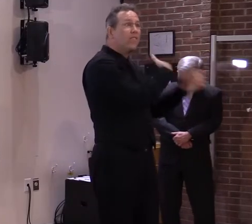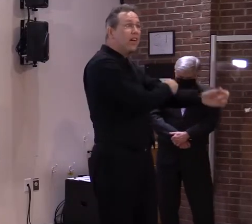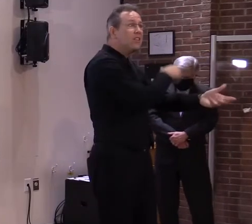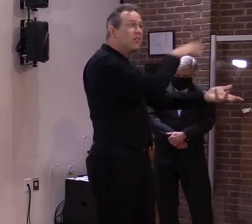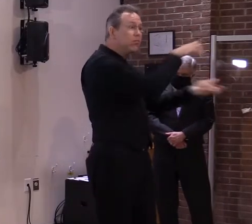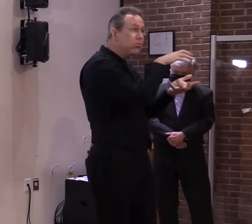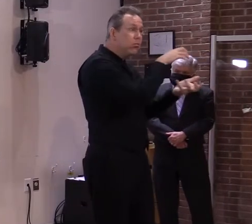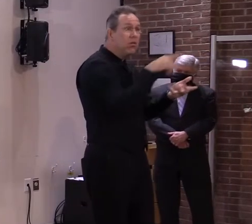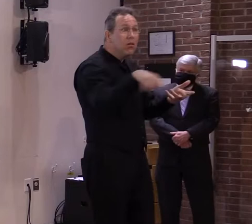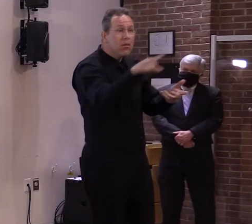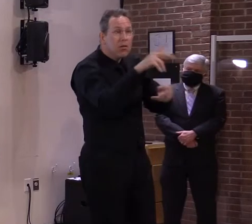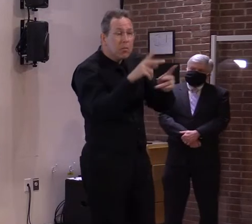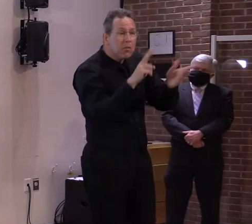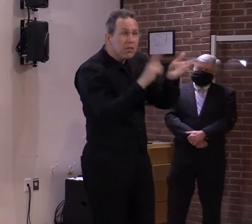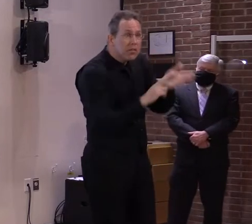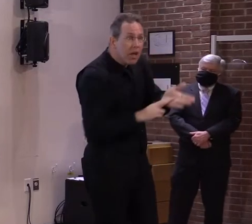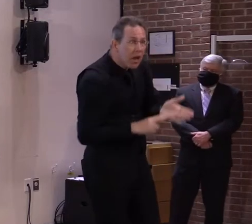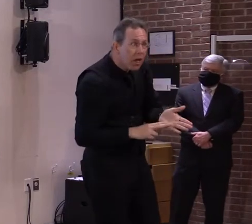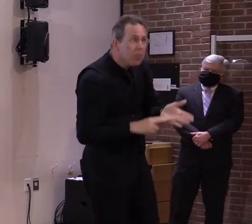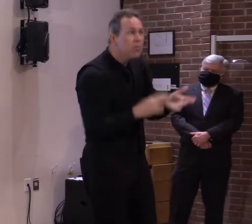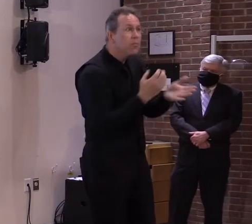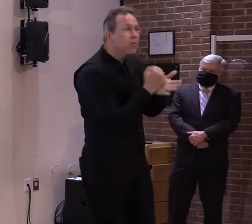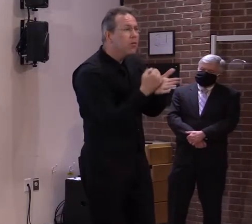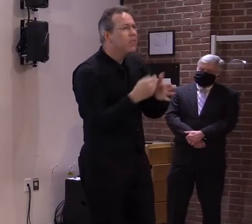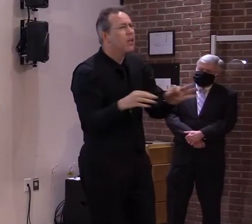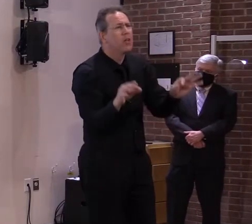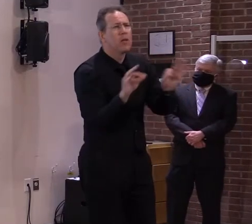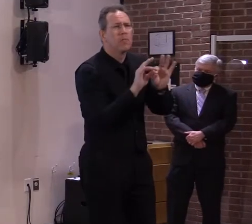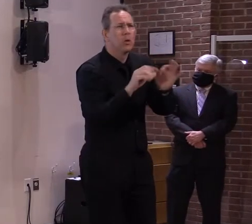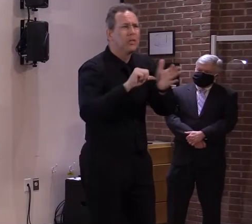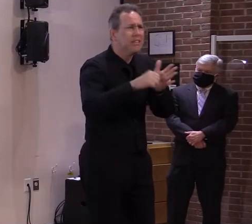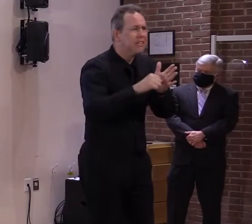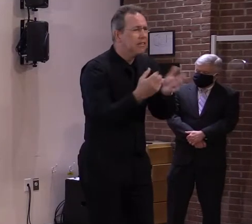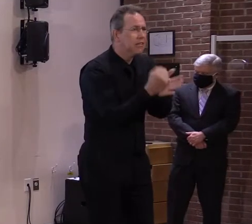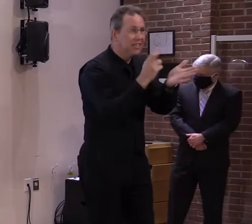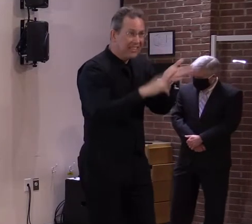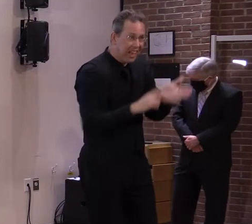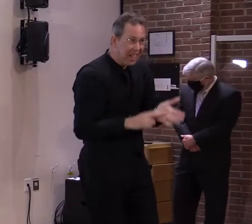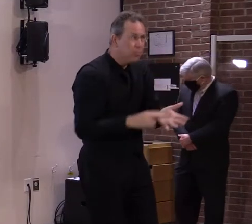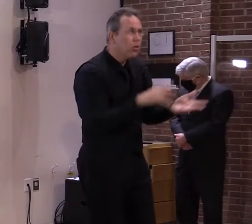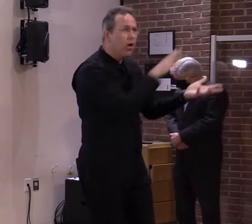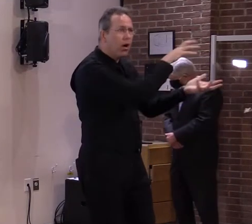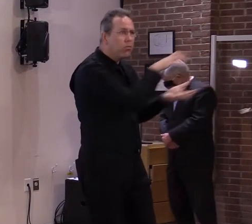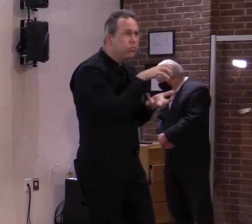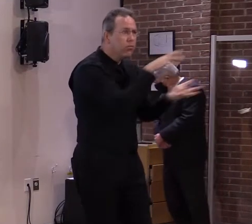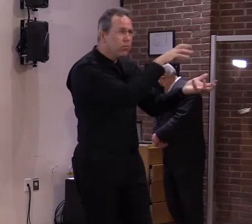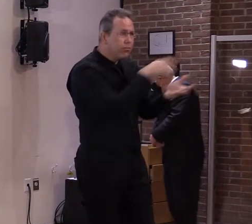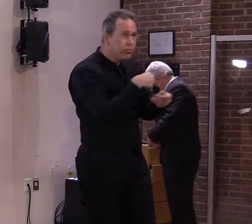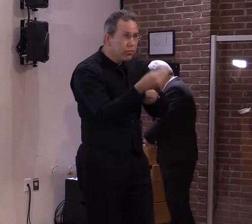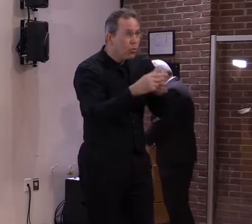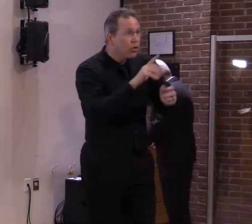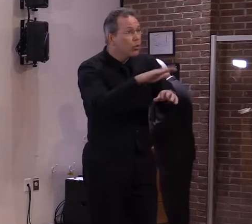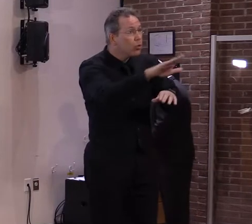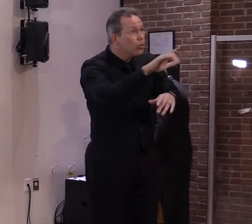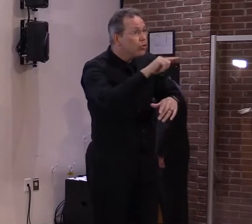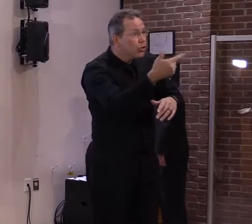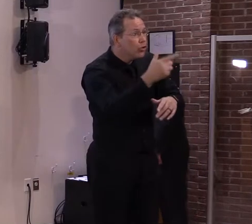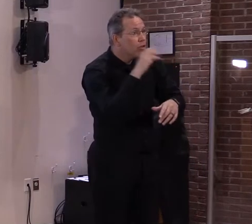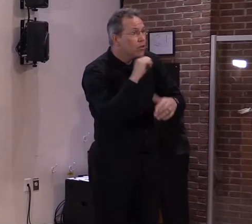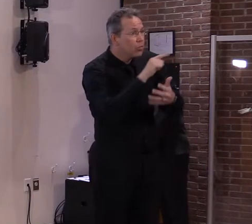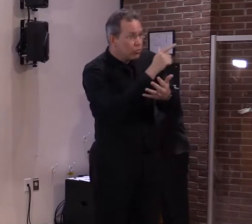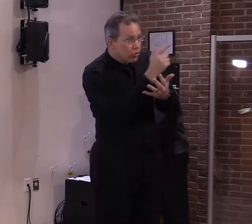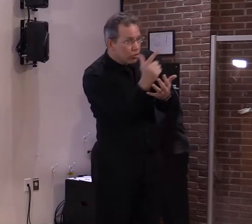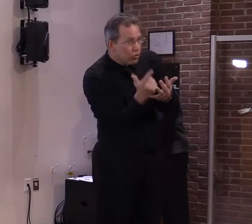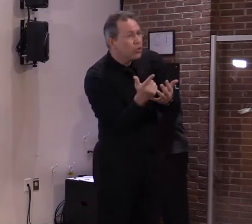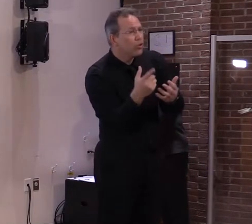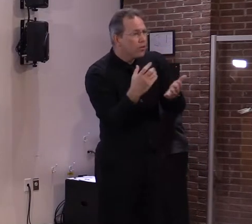vaccinations, which is very important when it's time for you to. When your age band opens up or you have an opportunity to get your vaccination,